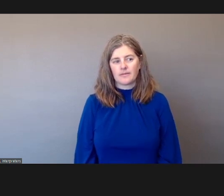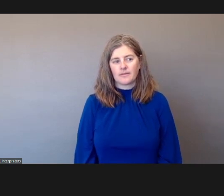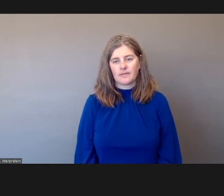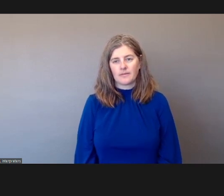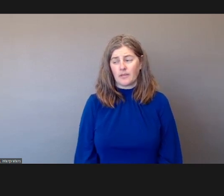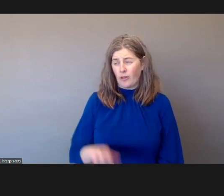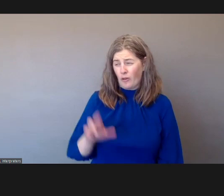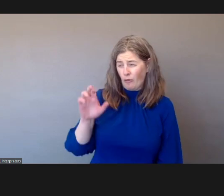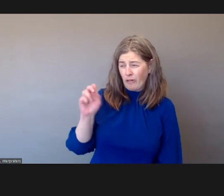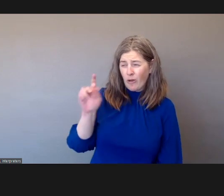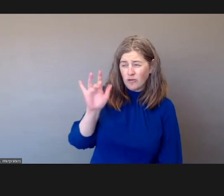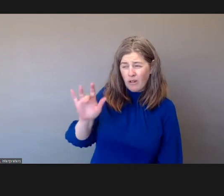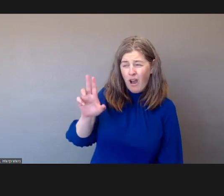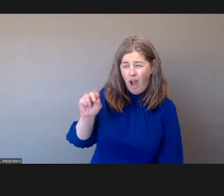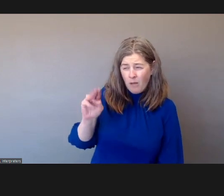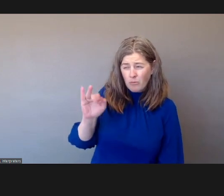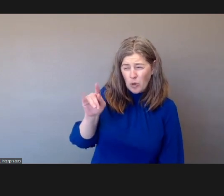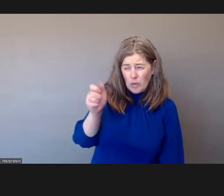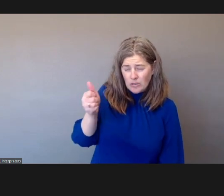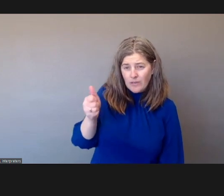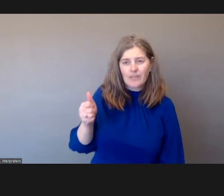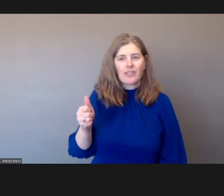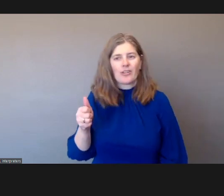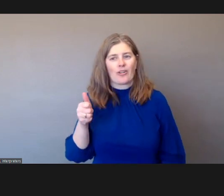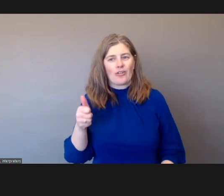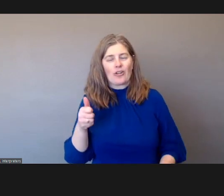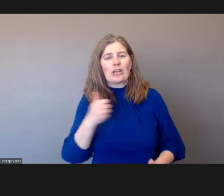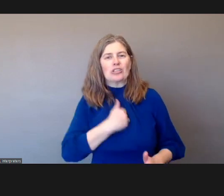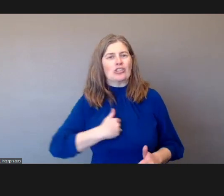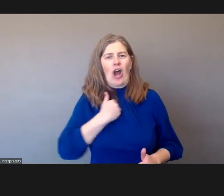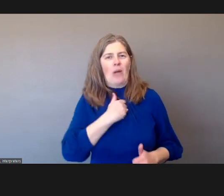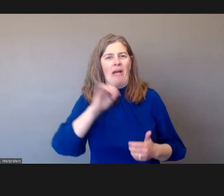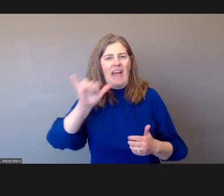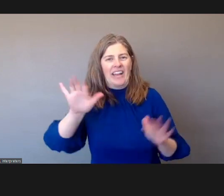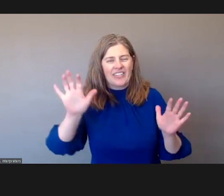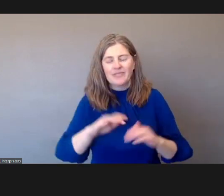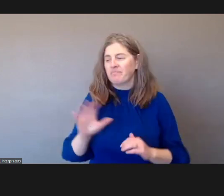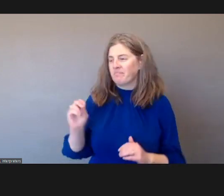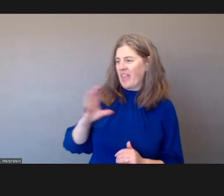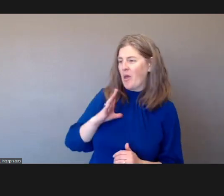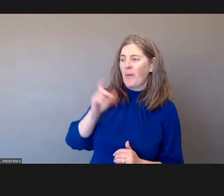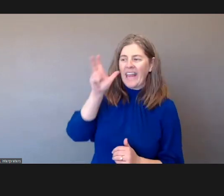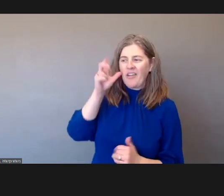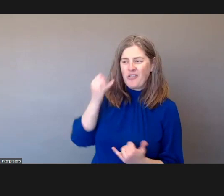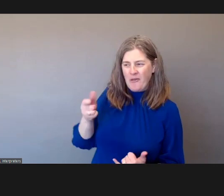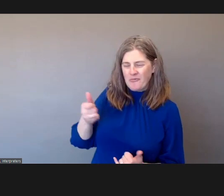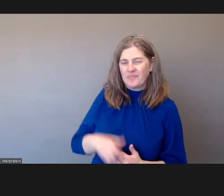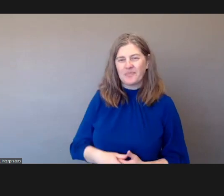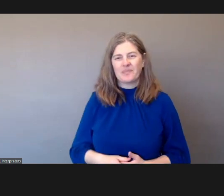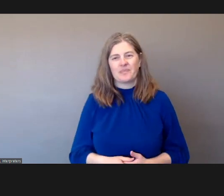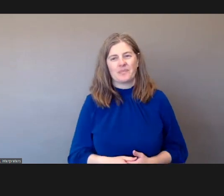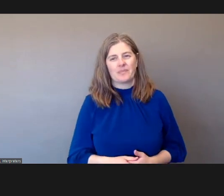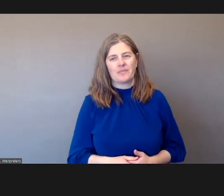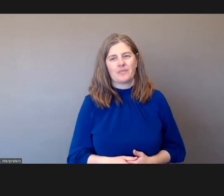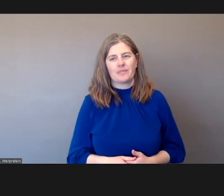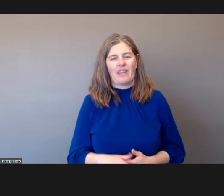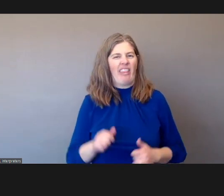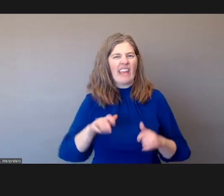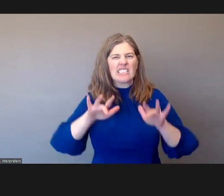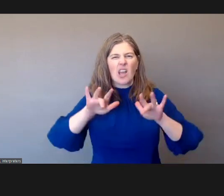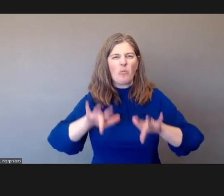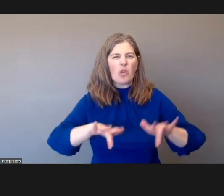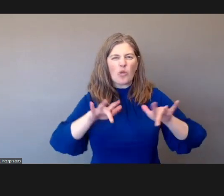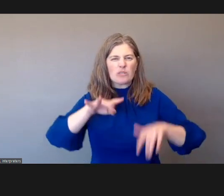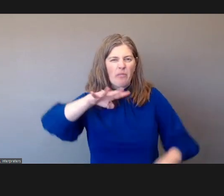Rick, you need to unmute yourself. Okay, sorry about that. That's okay, we can hear you now. These computers